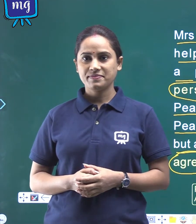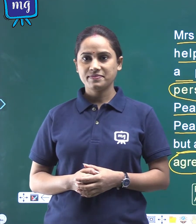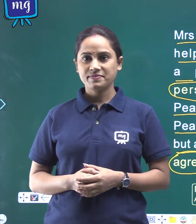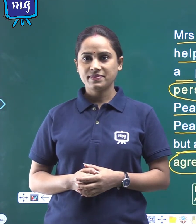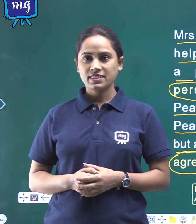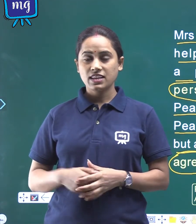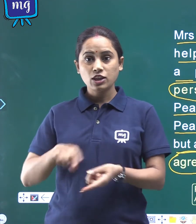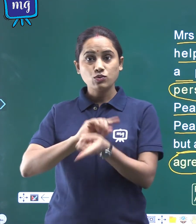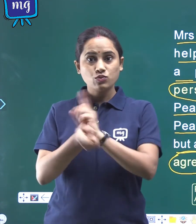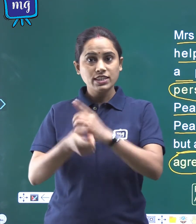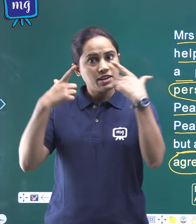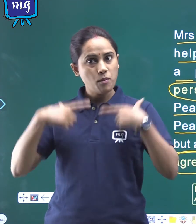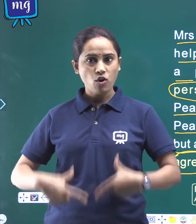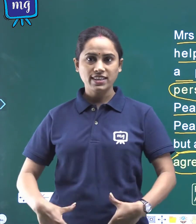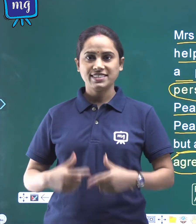to switch bodies.